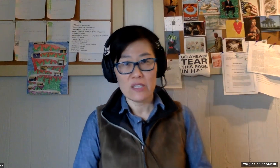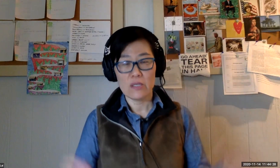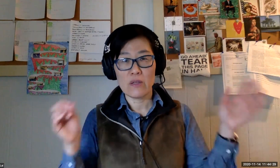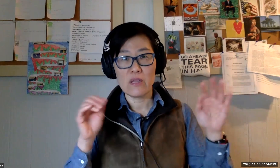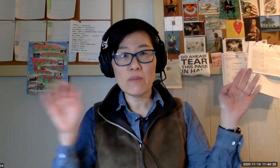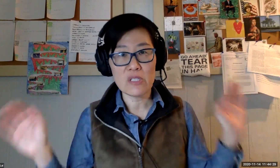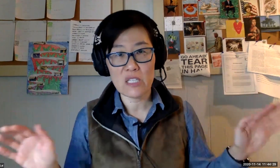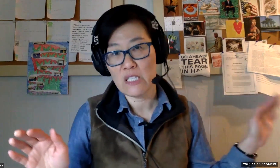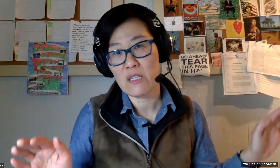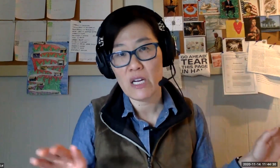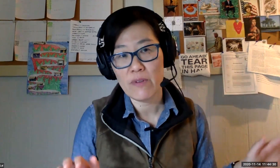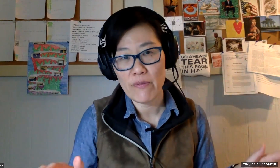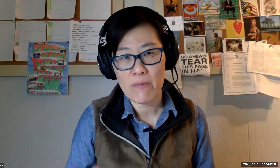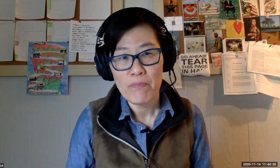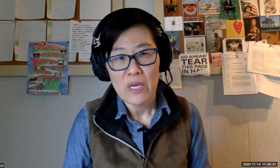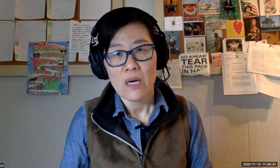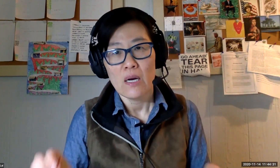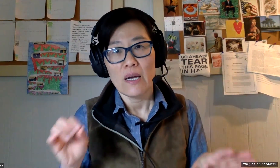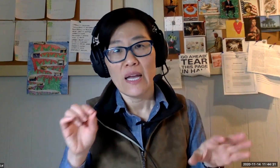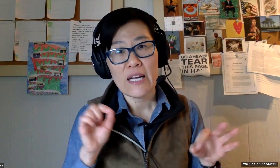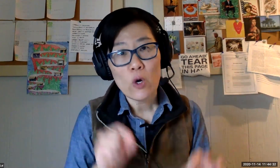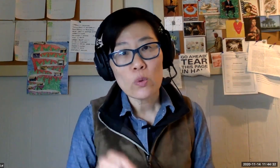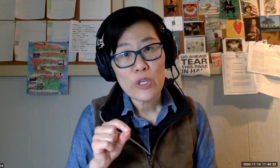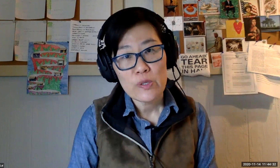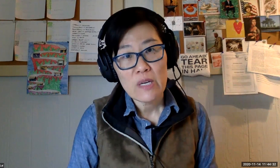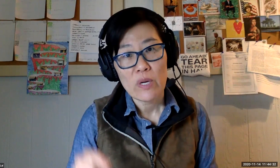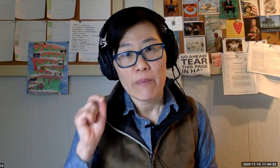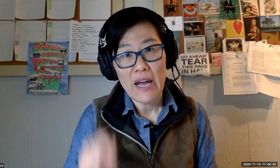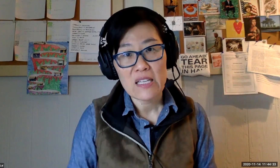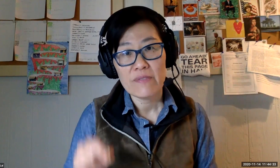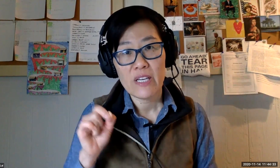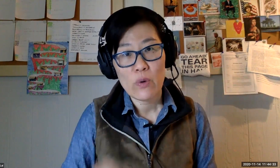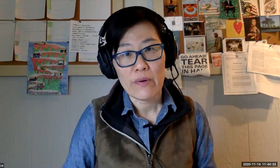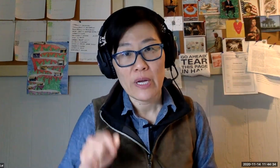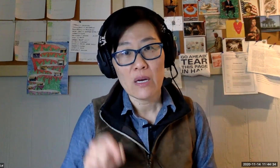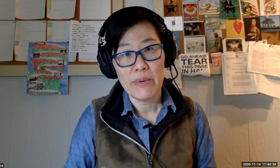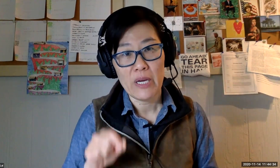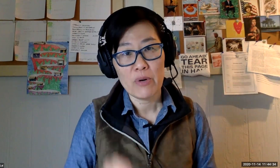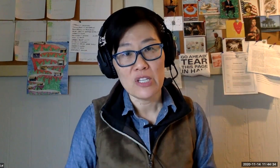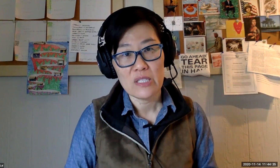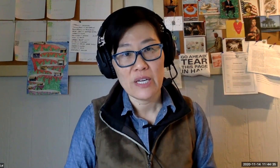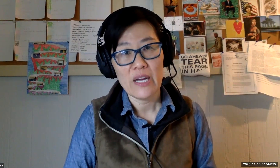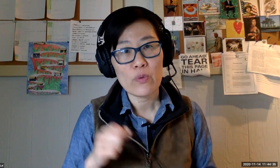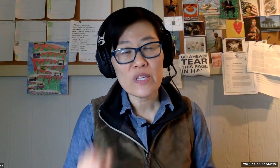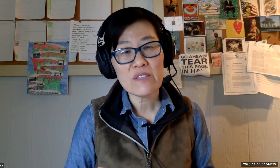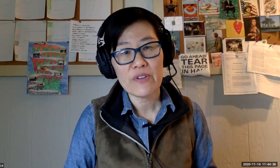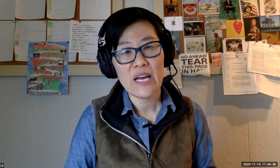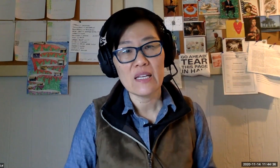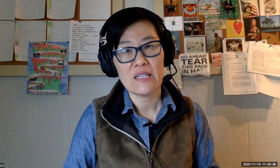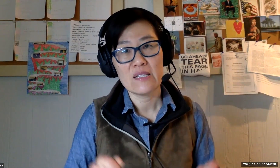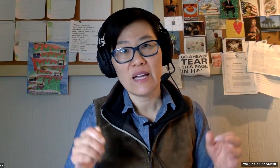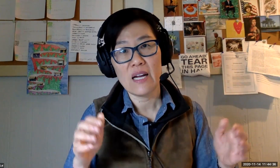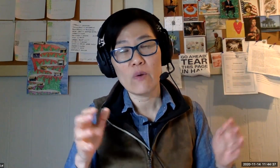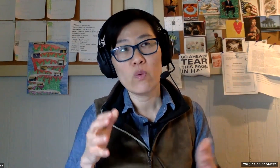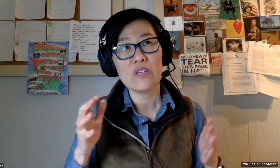Marketplace is the most expensive out of all of them. And I only use it when I'm actively querying a big project, okay? And the reason for